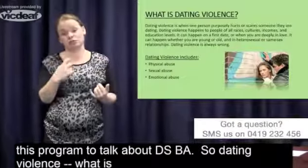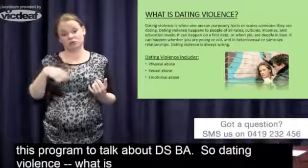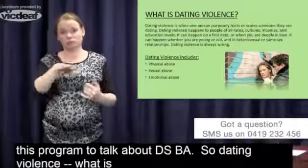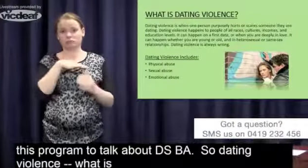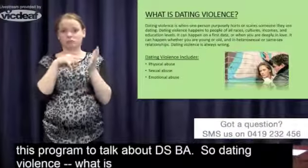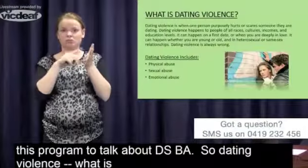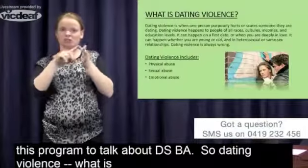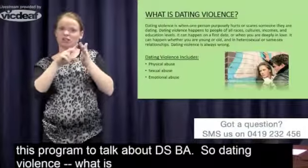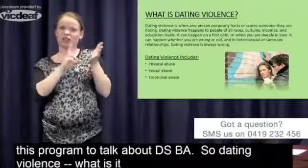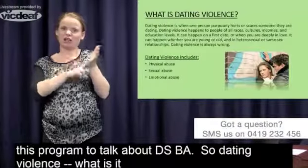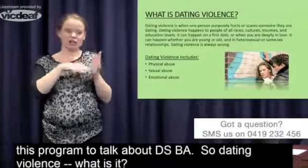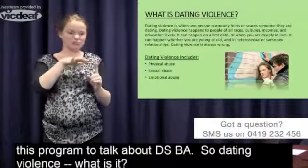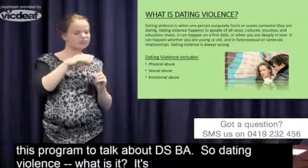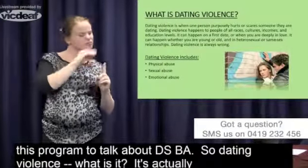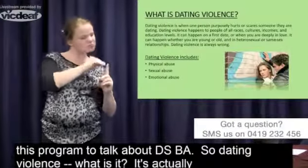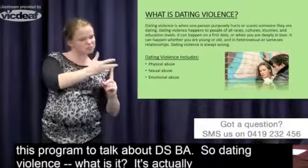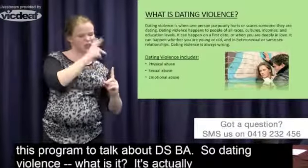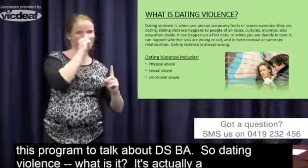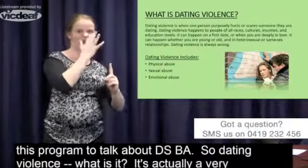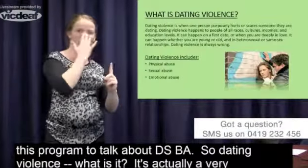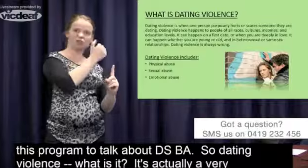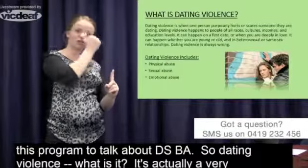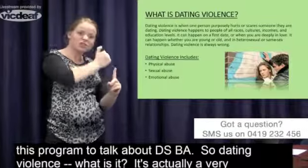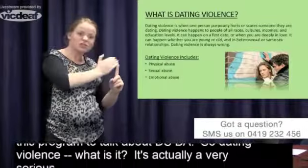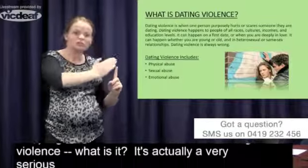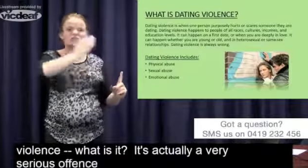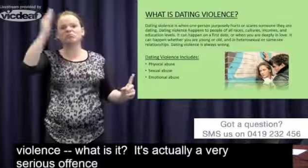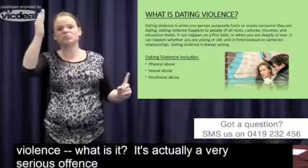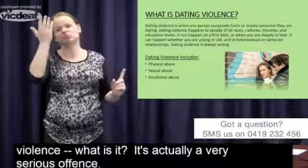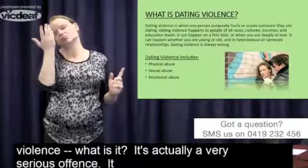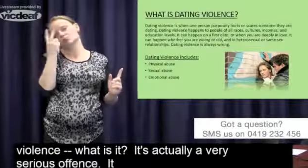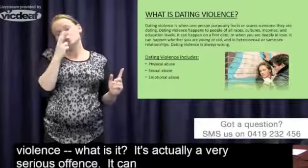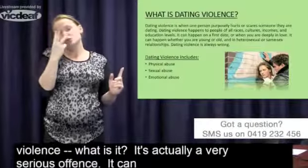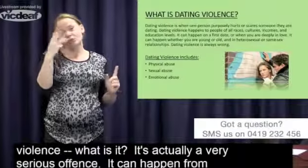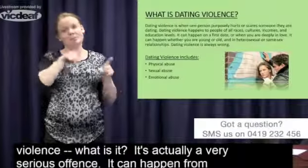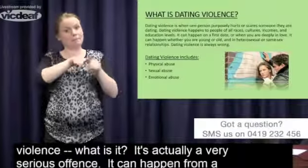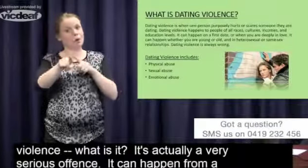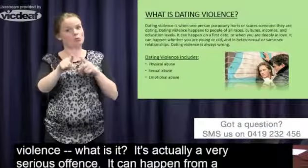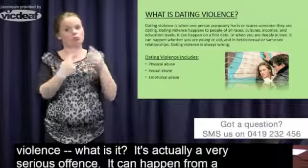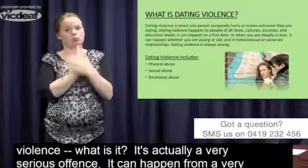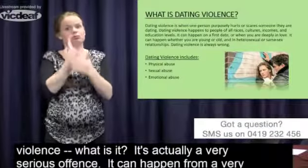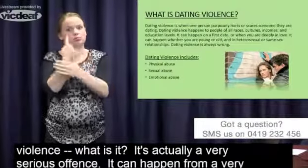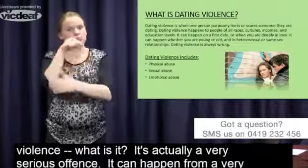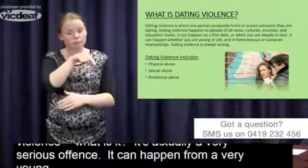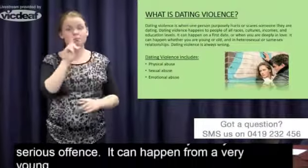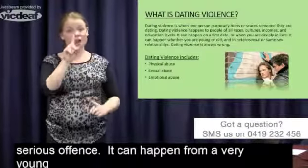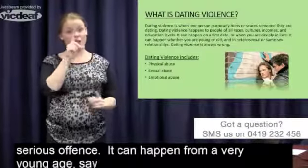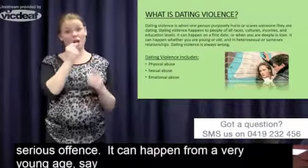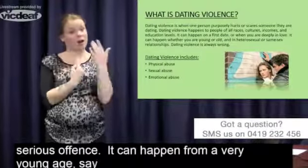It's actually a very serious offence, and it can happen from a very young age, say from 16 up